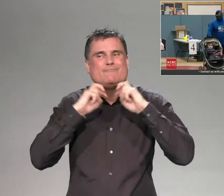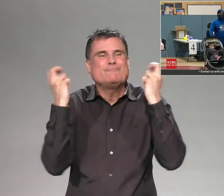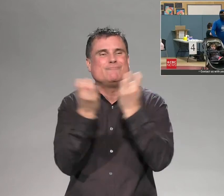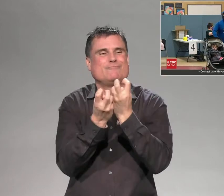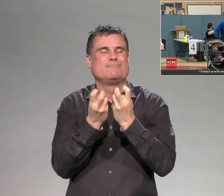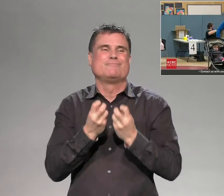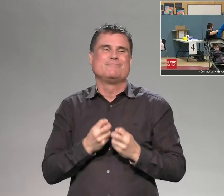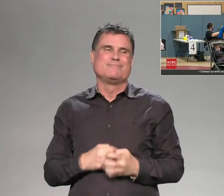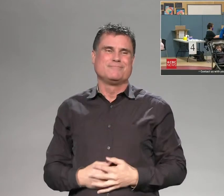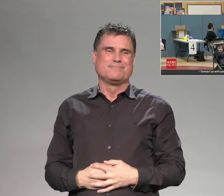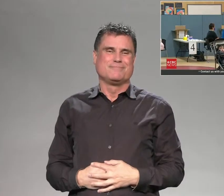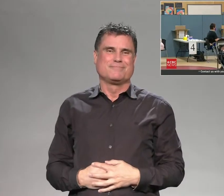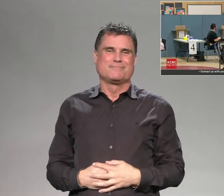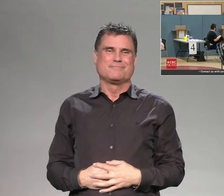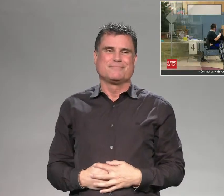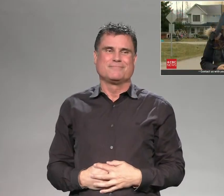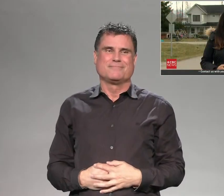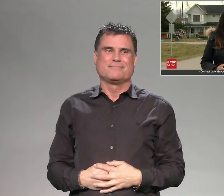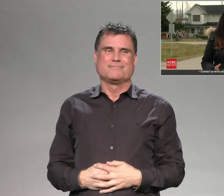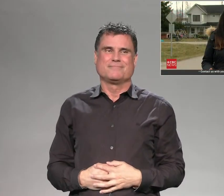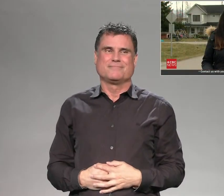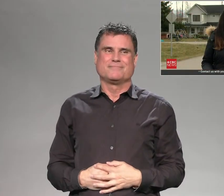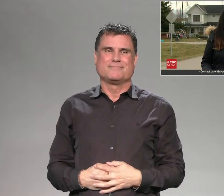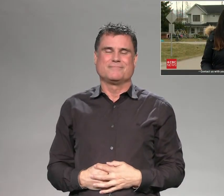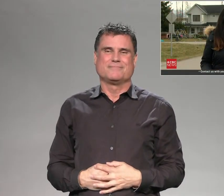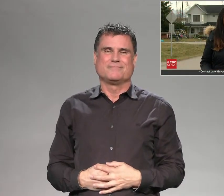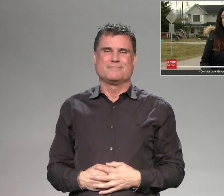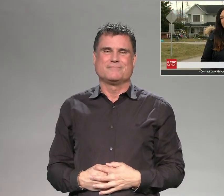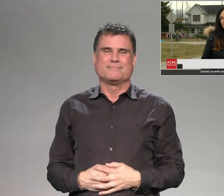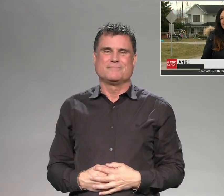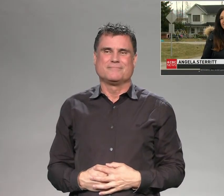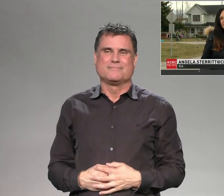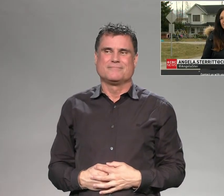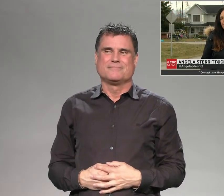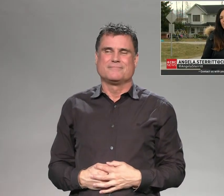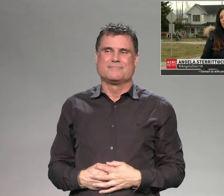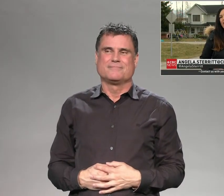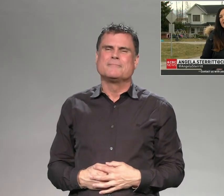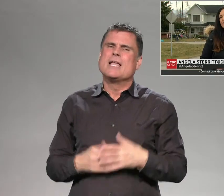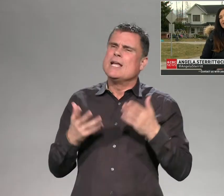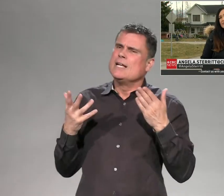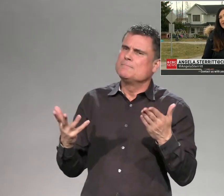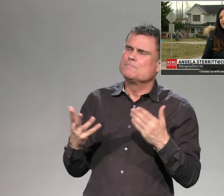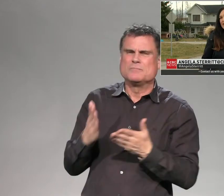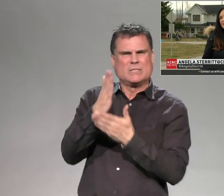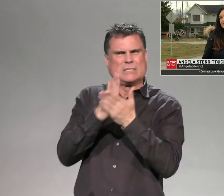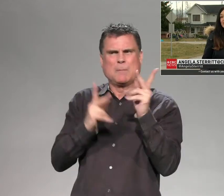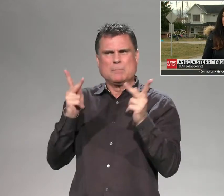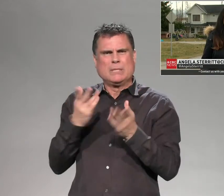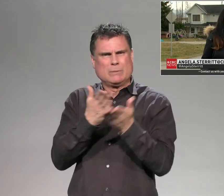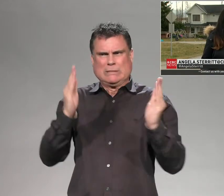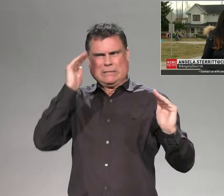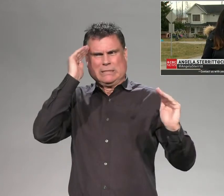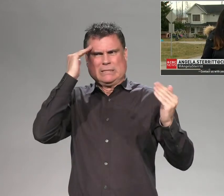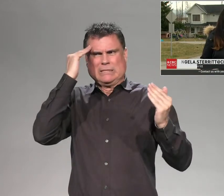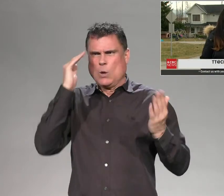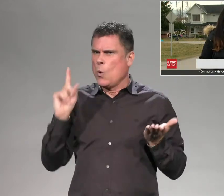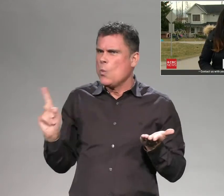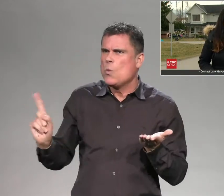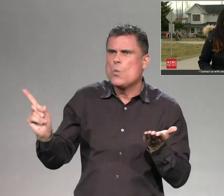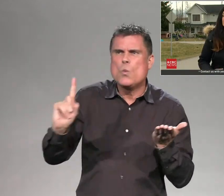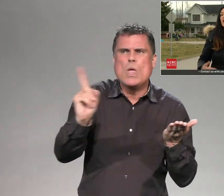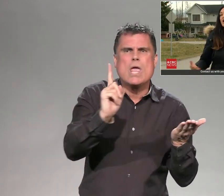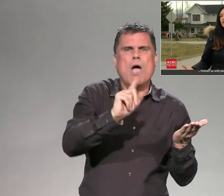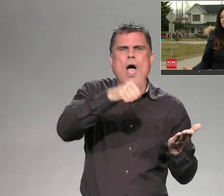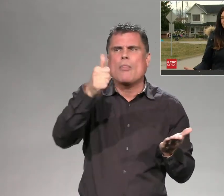are worried about those who are not here. Their question for Dr. Bonnie Henry: why are their community members and relatives living